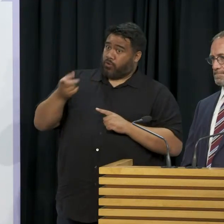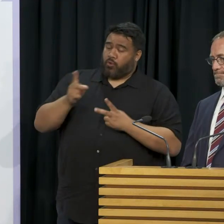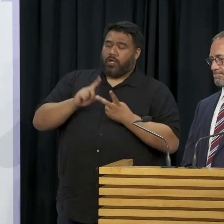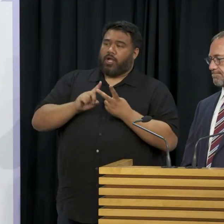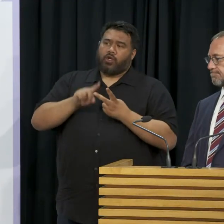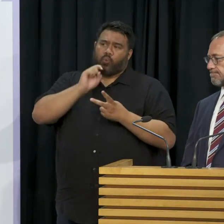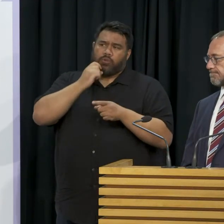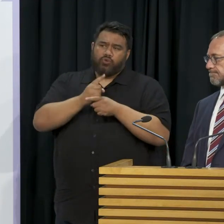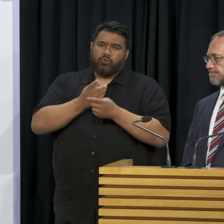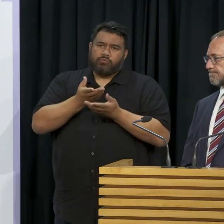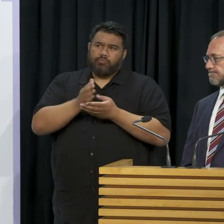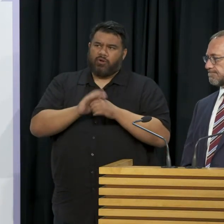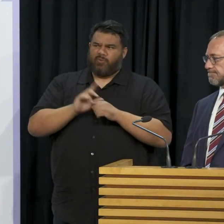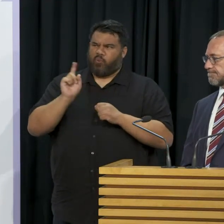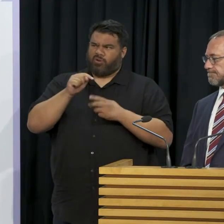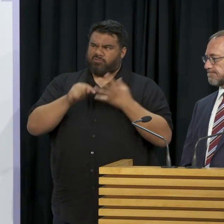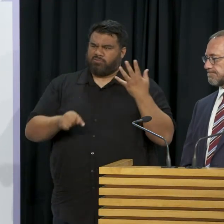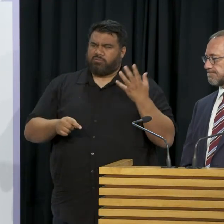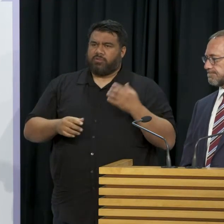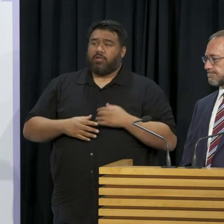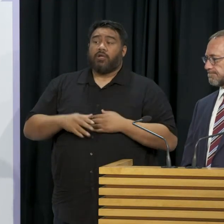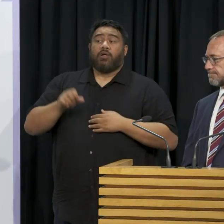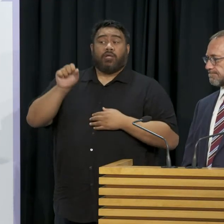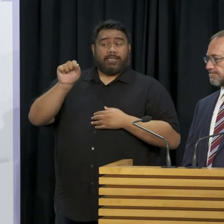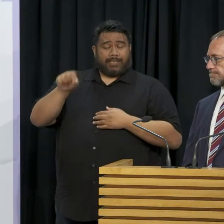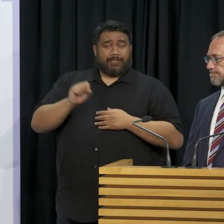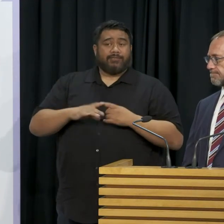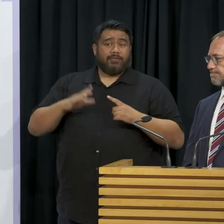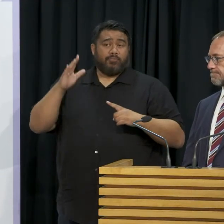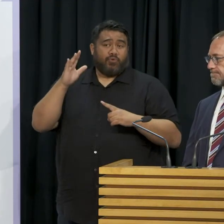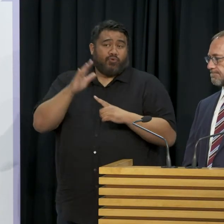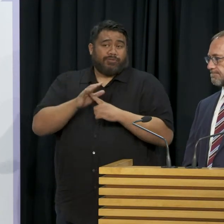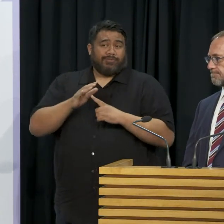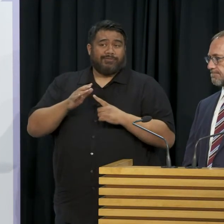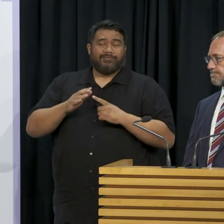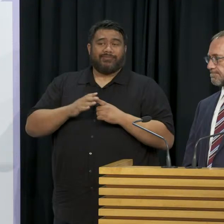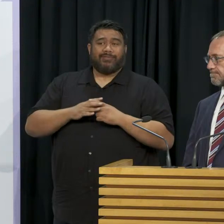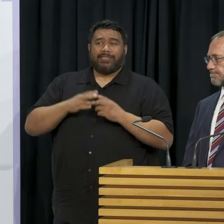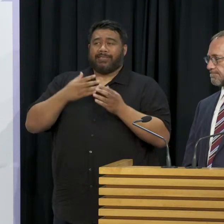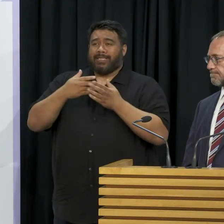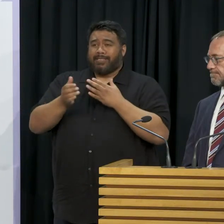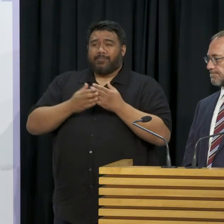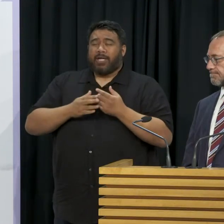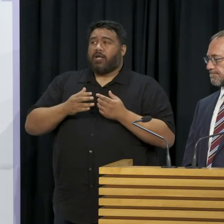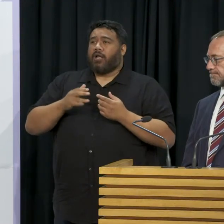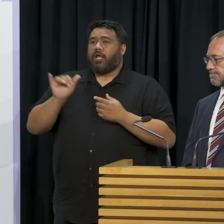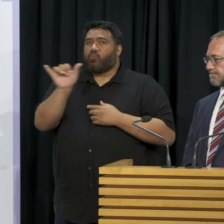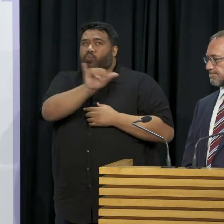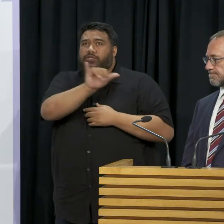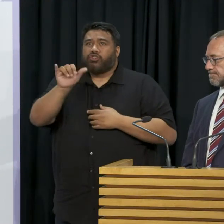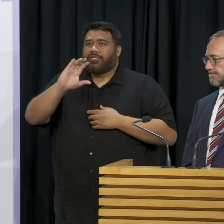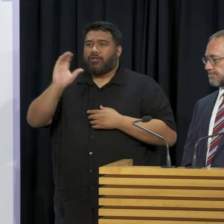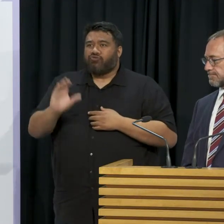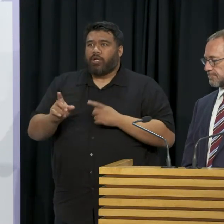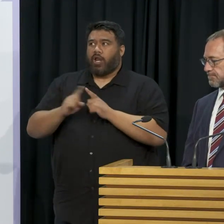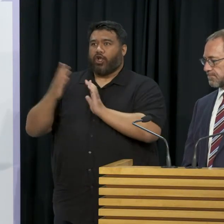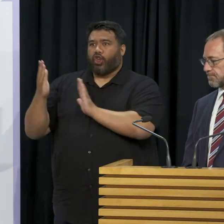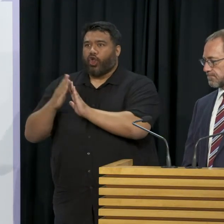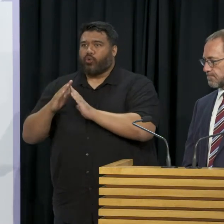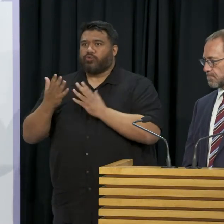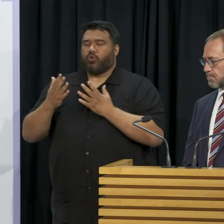agenda? It is significant, regardless of, whether or not it's a country we have a very close association